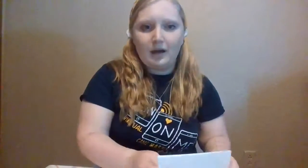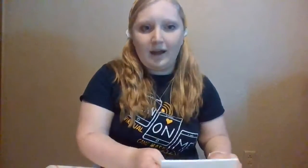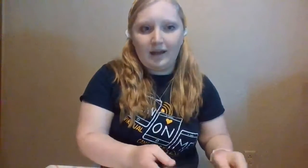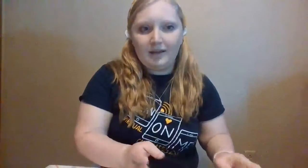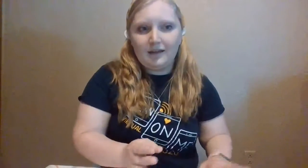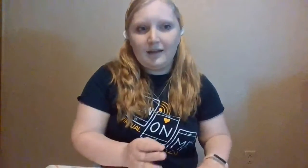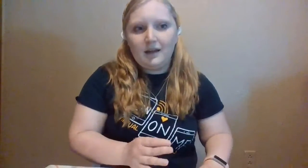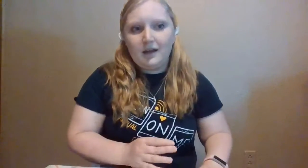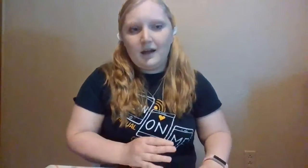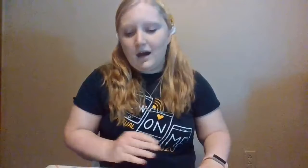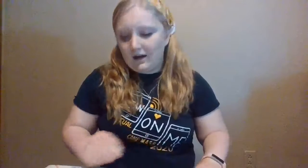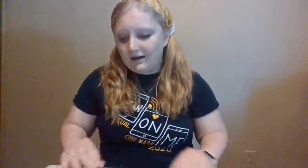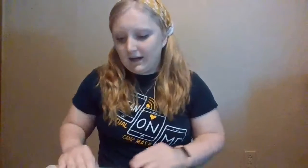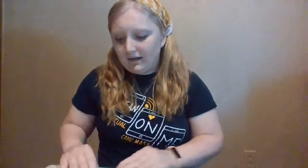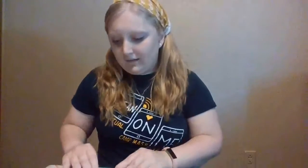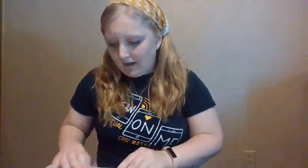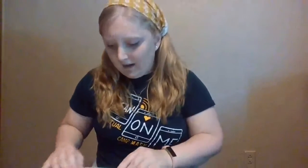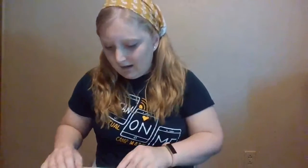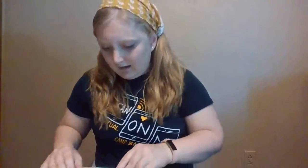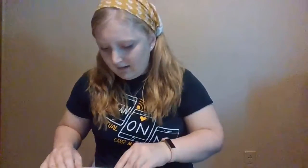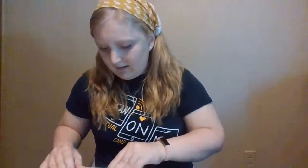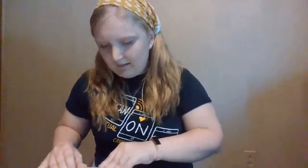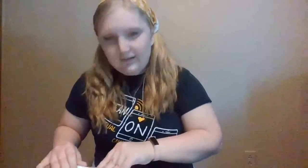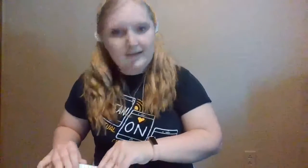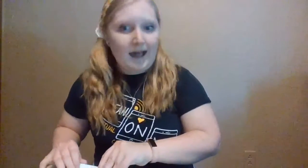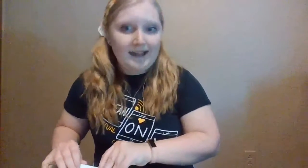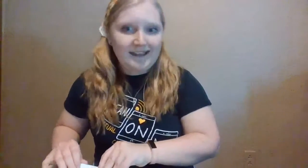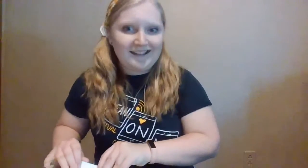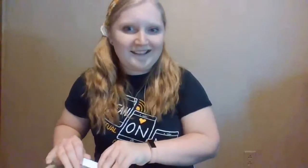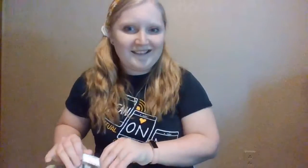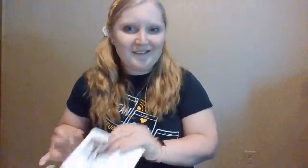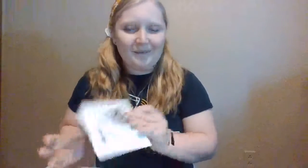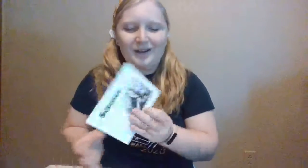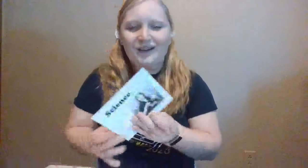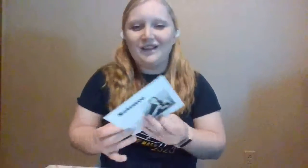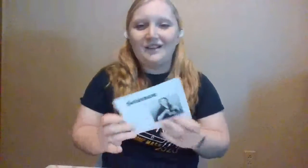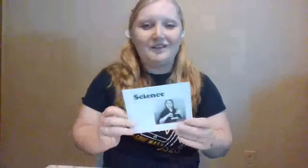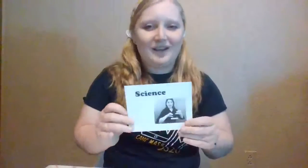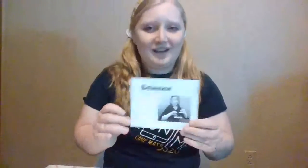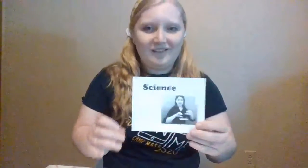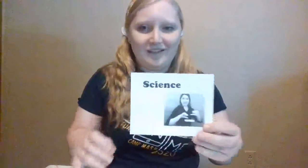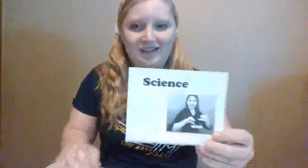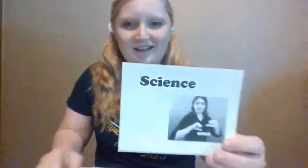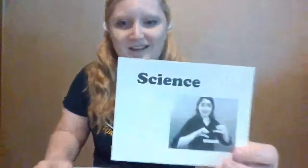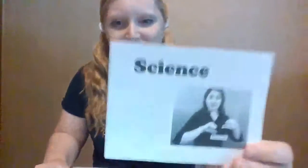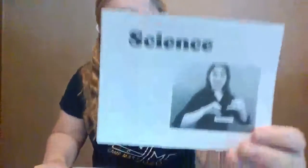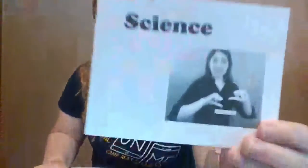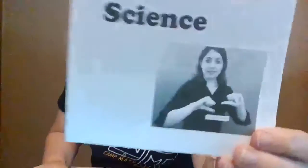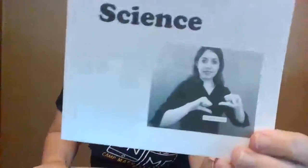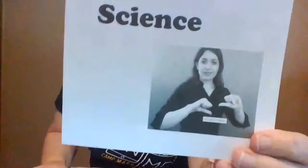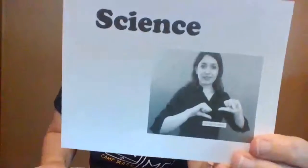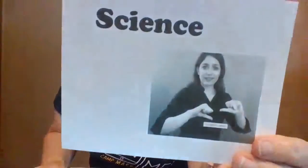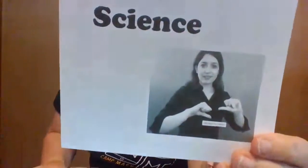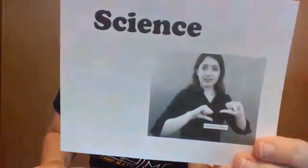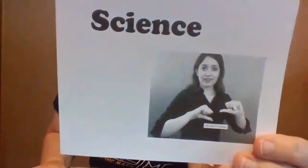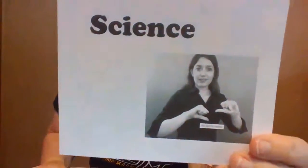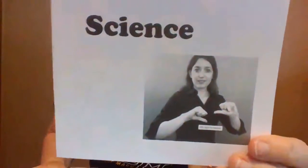All right. Our next sign is science, which is very fun. So we